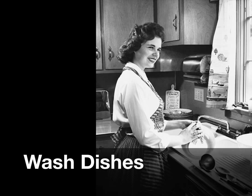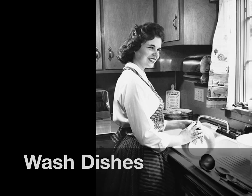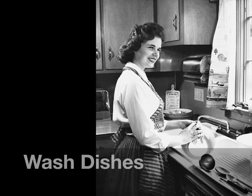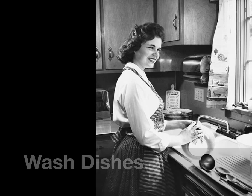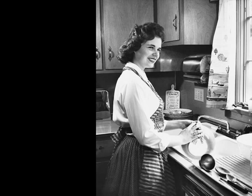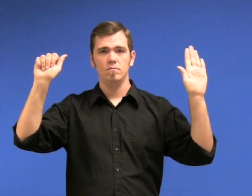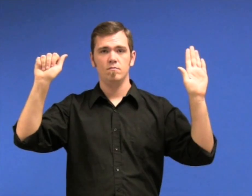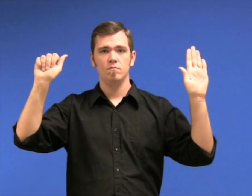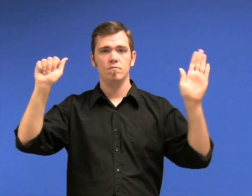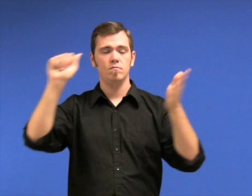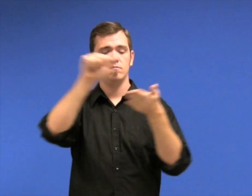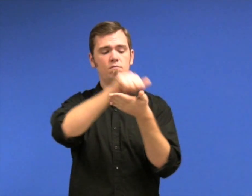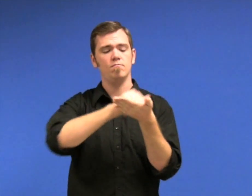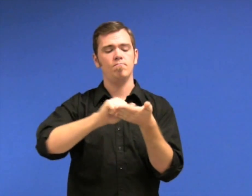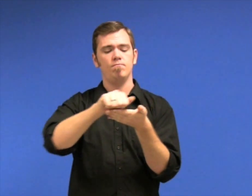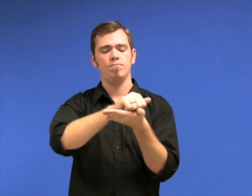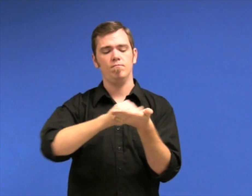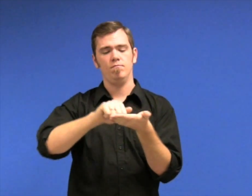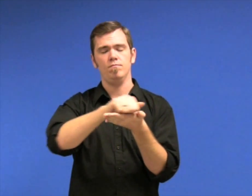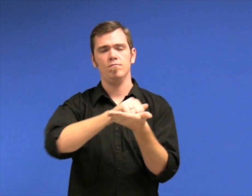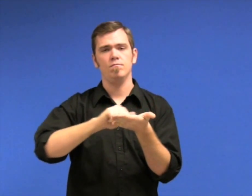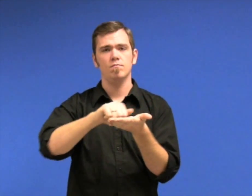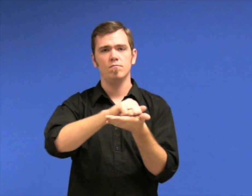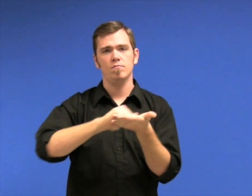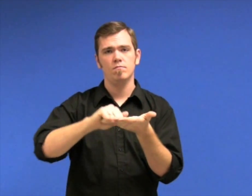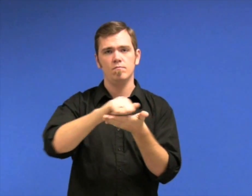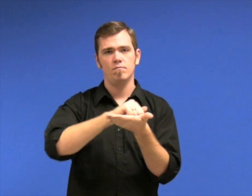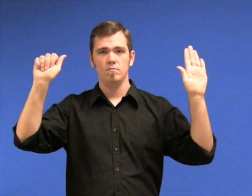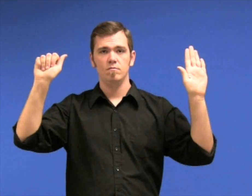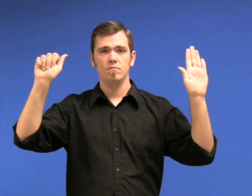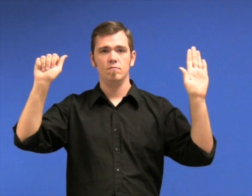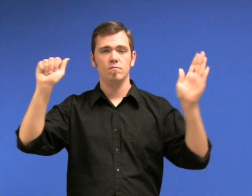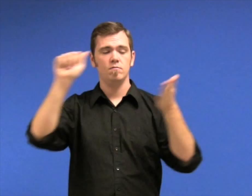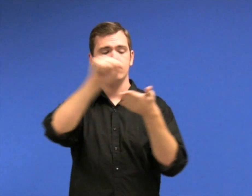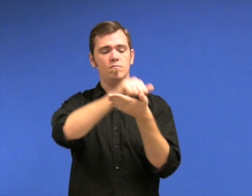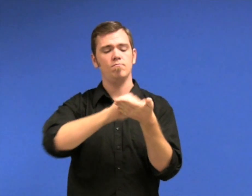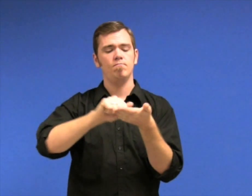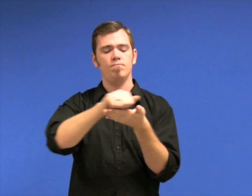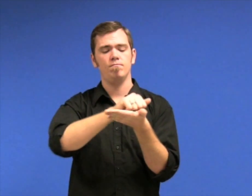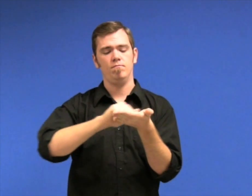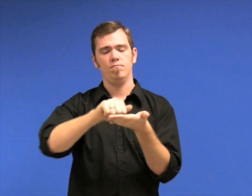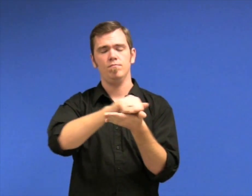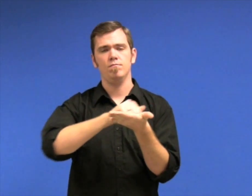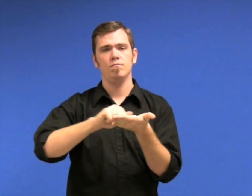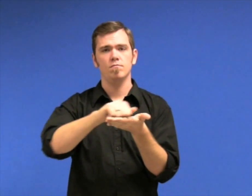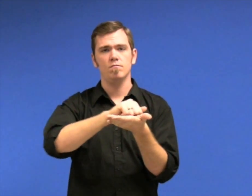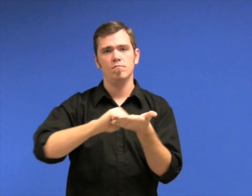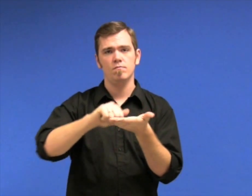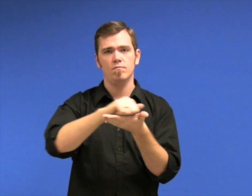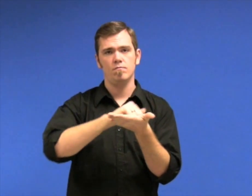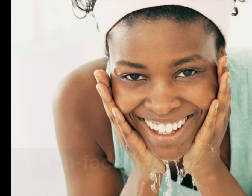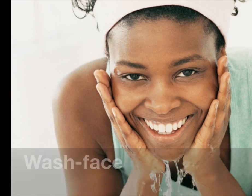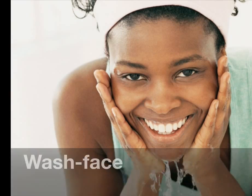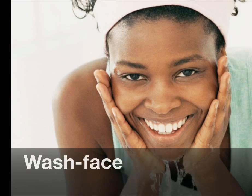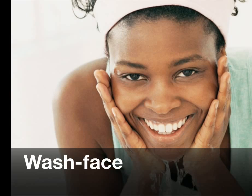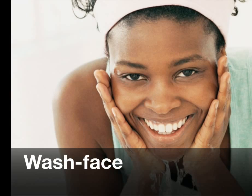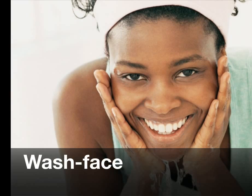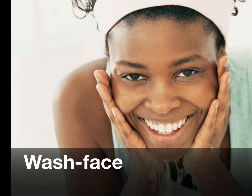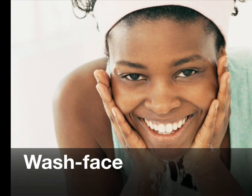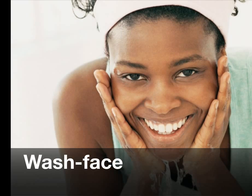dishes is a flat hand, and you look like you're washing a plate. Wash dish. All right, now to